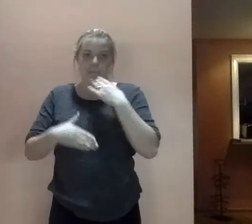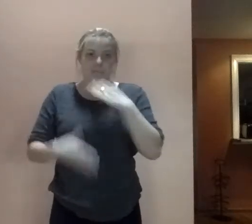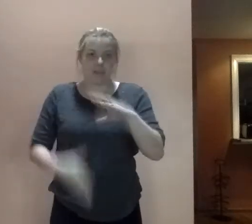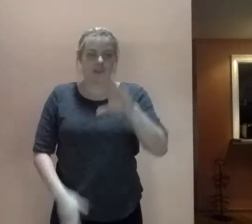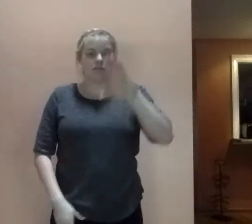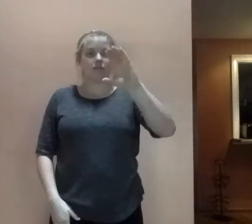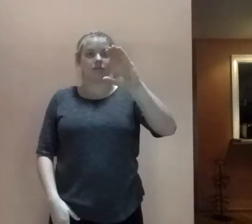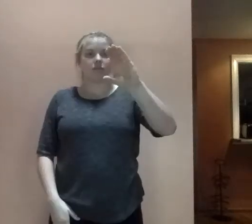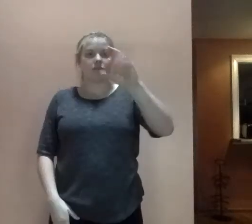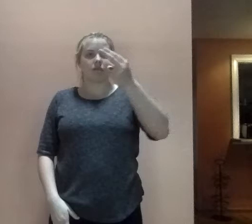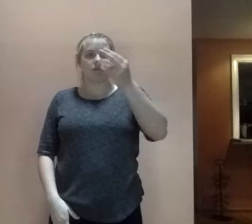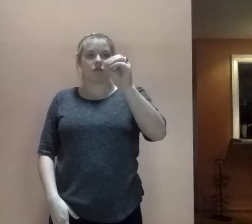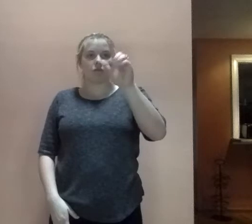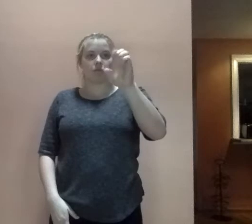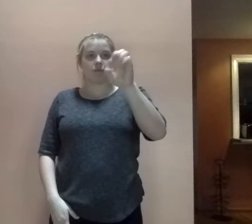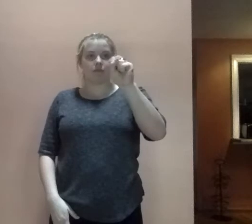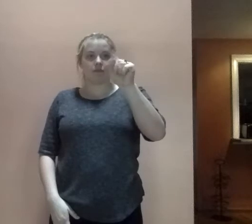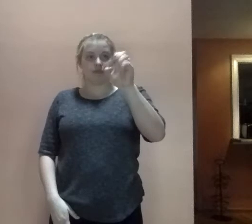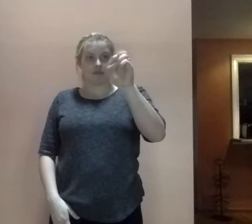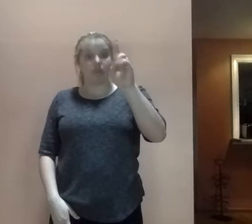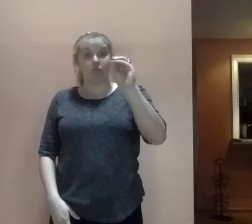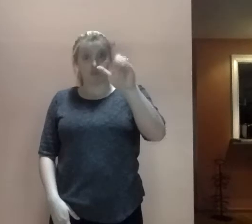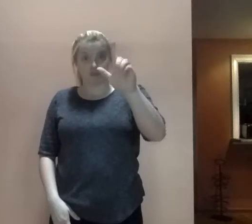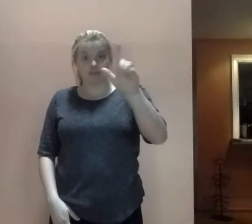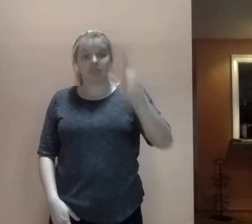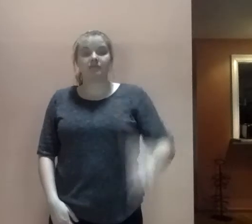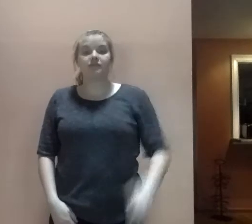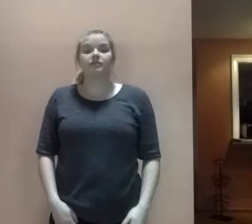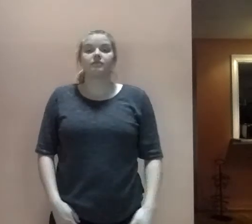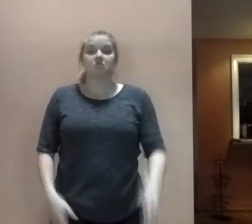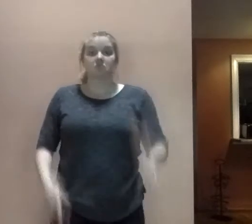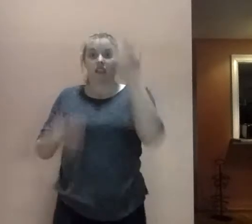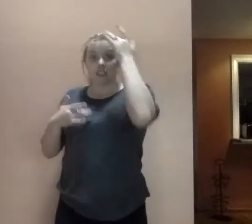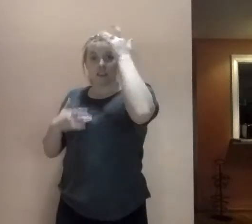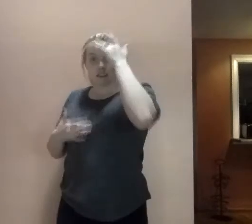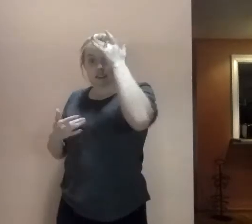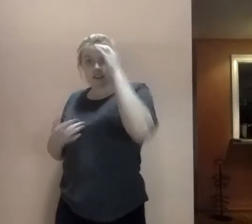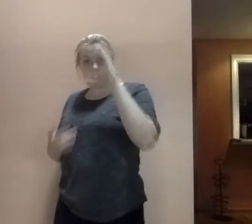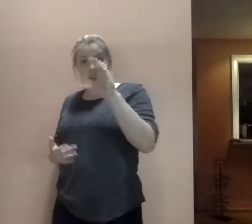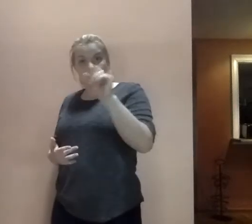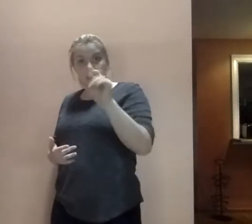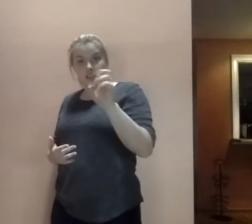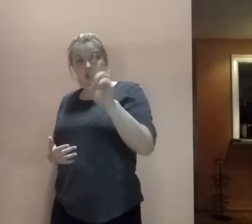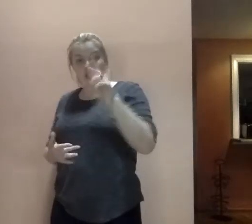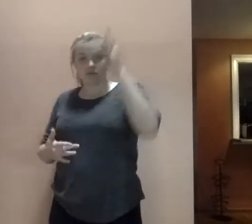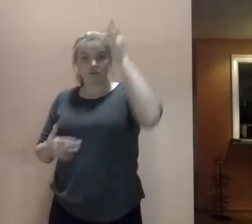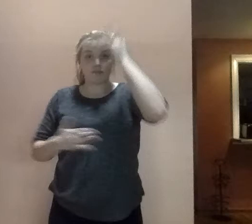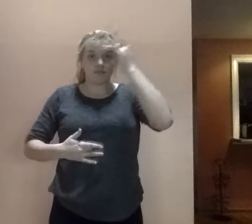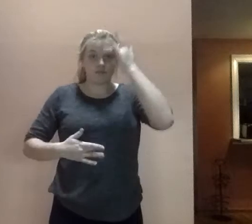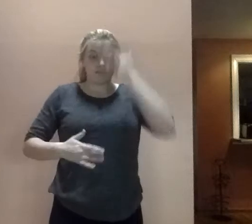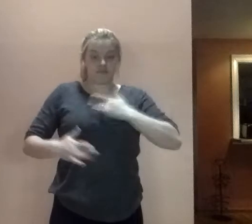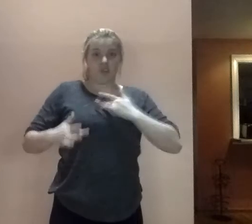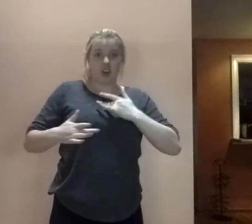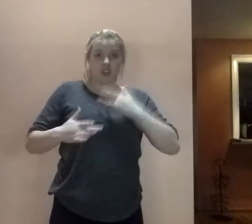really quite clear from the standpoint of cancer and the standpoint of cardiovascular disease that animal protein plays an enormous role.